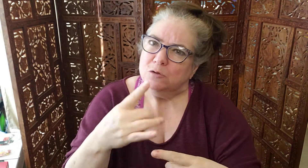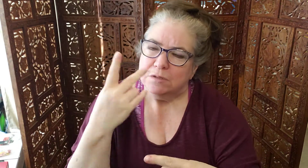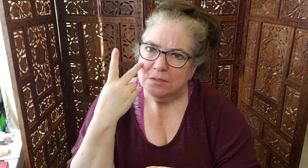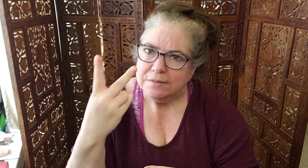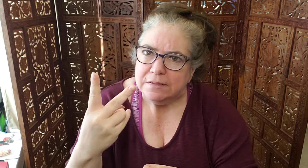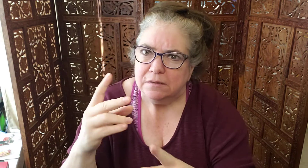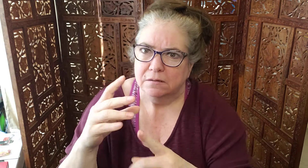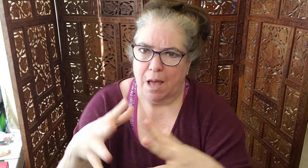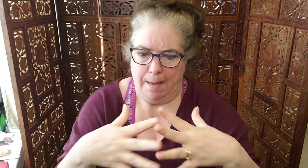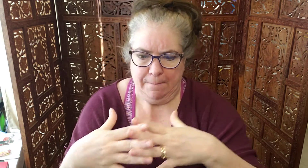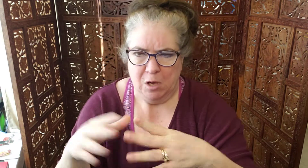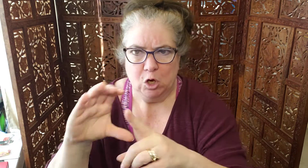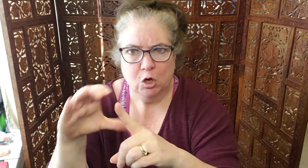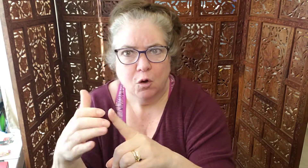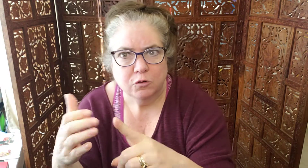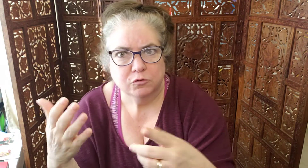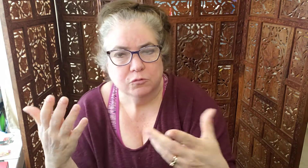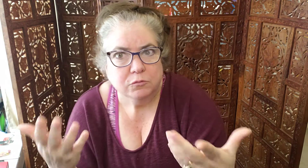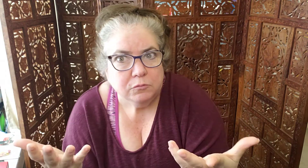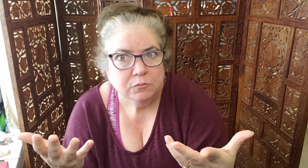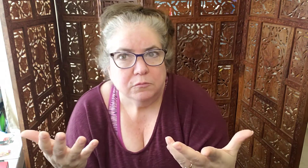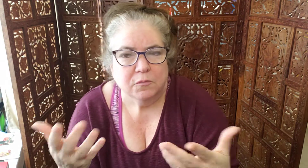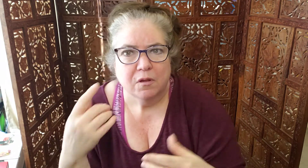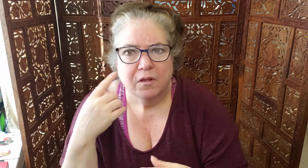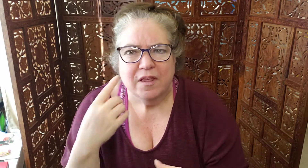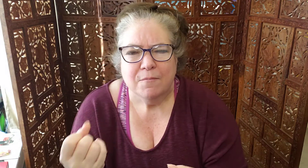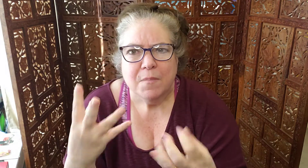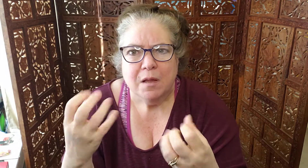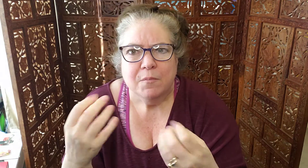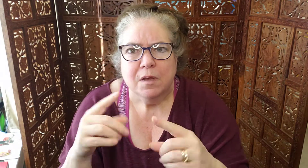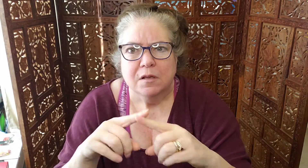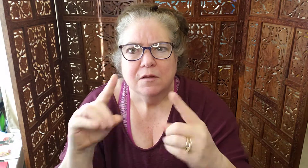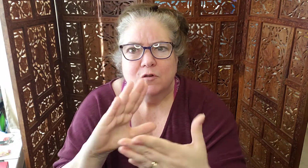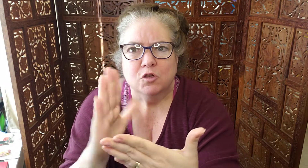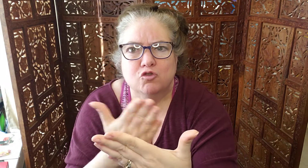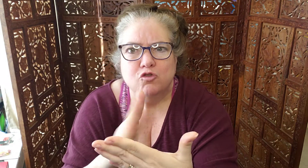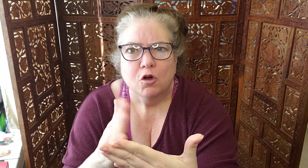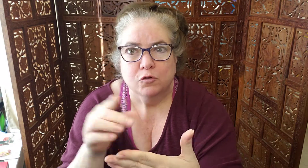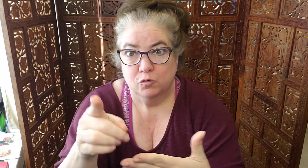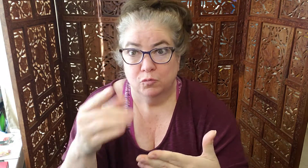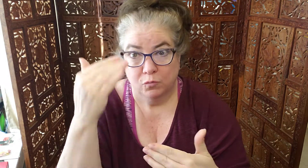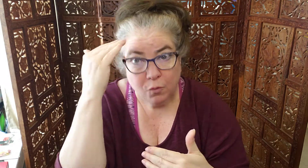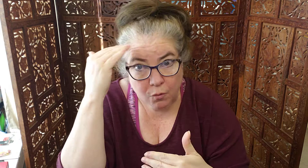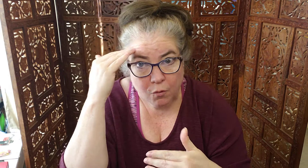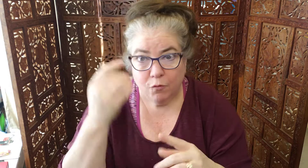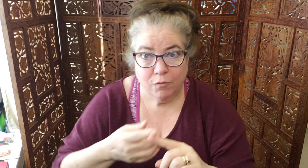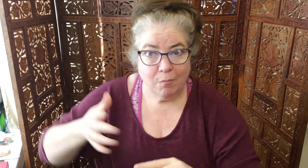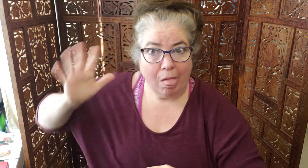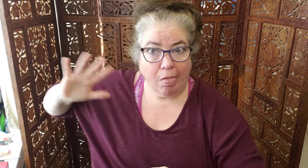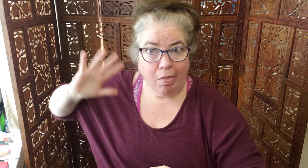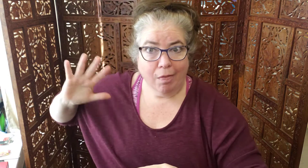all of the different songs you already know, whether you're a theater person or not. Oh, what a